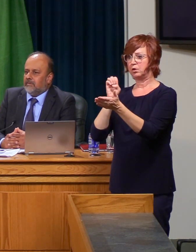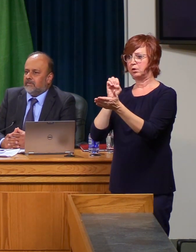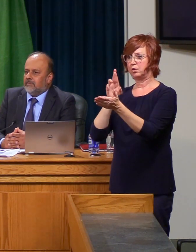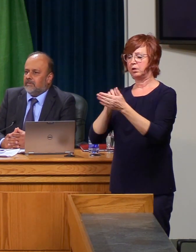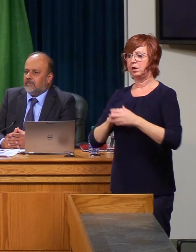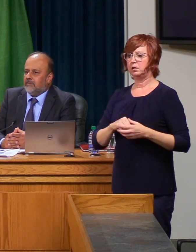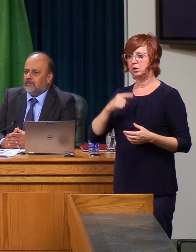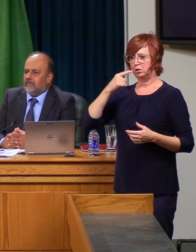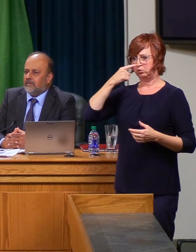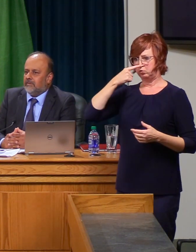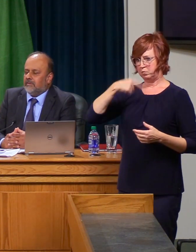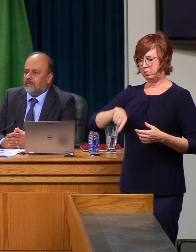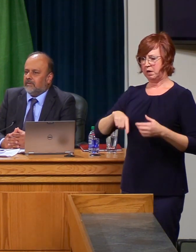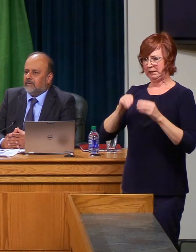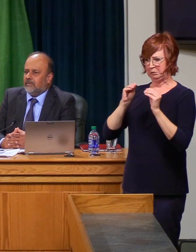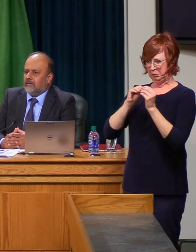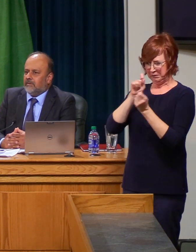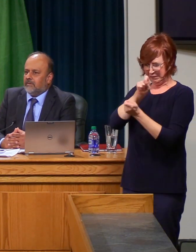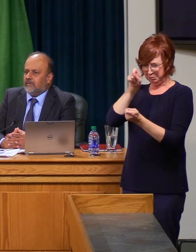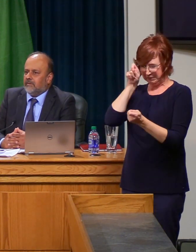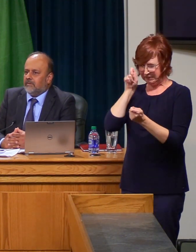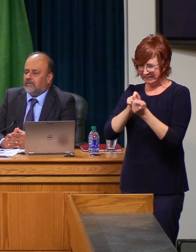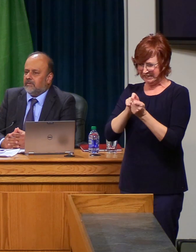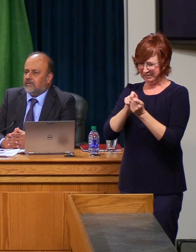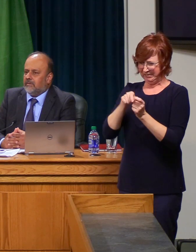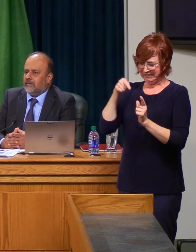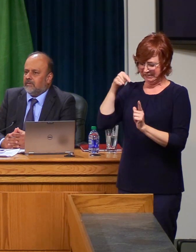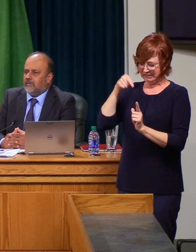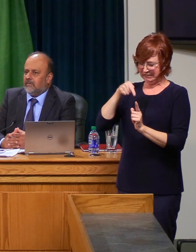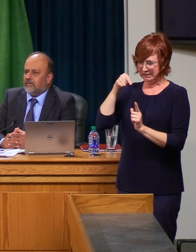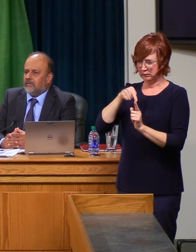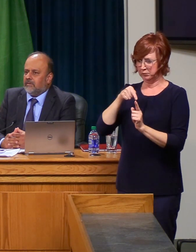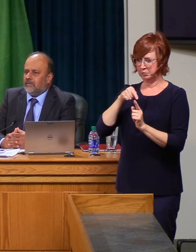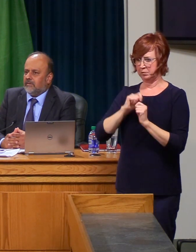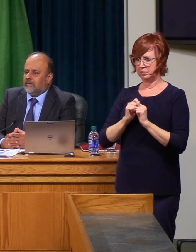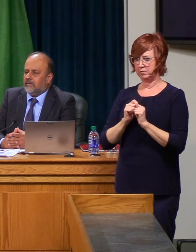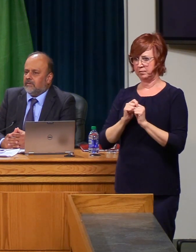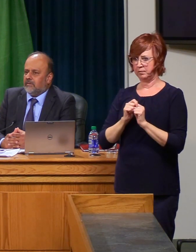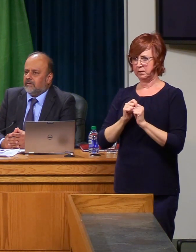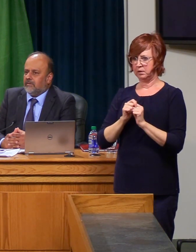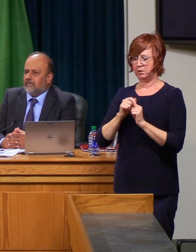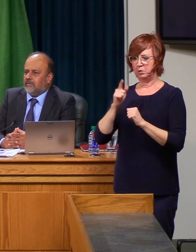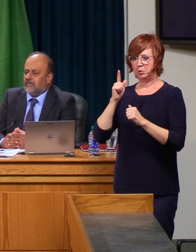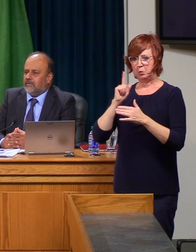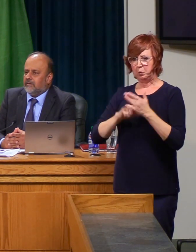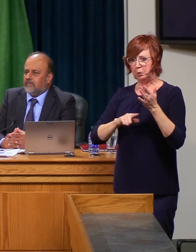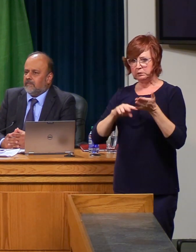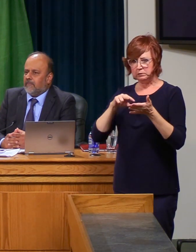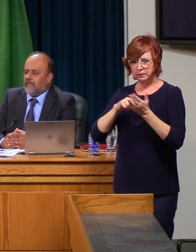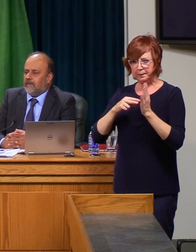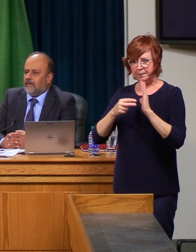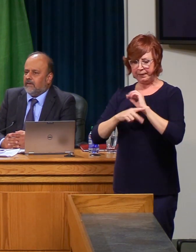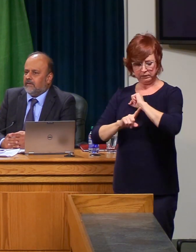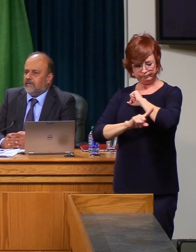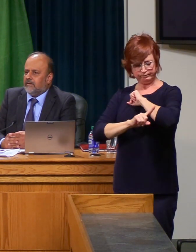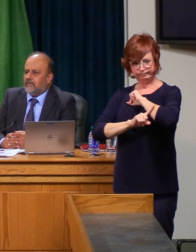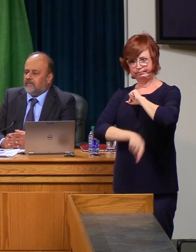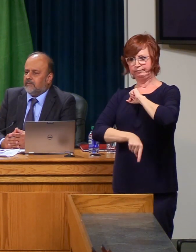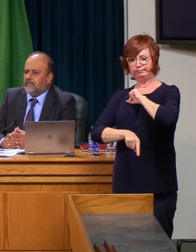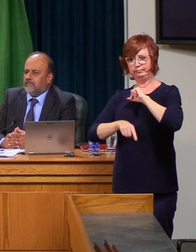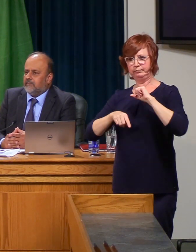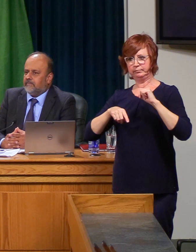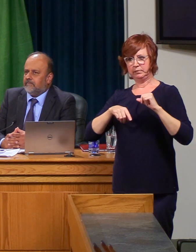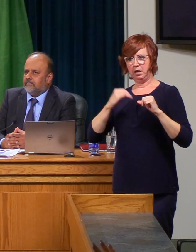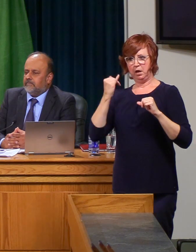Can you be a little bit more specific about what kind of consequences people might face if they were